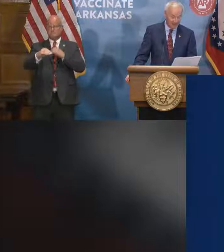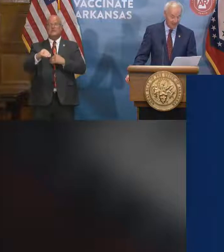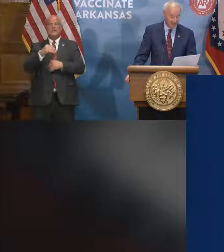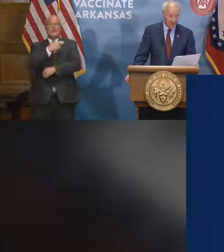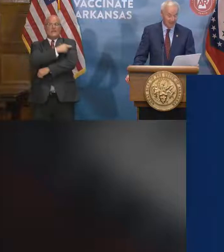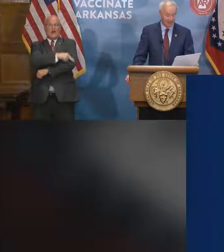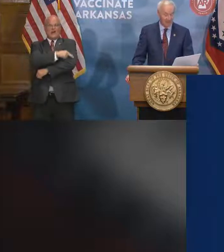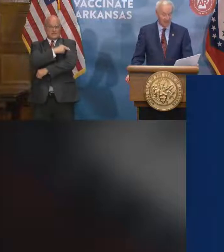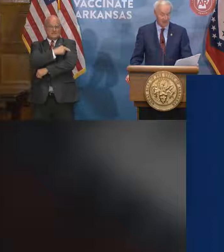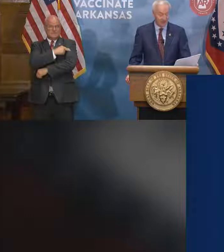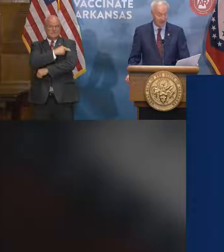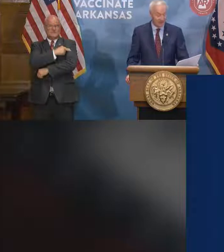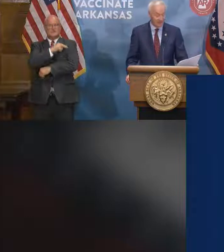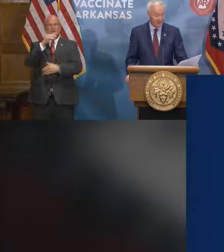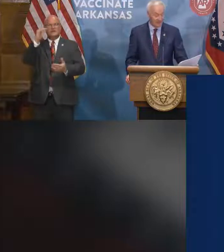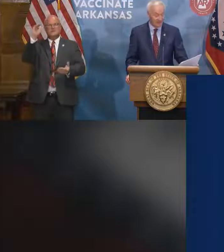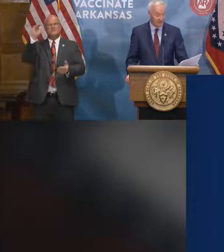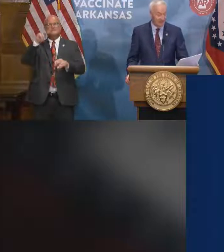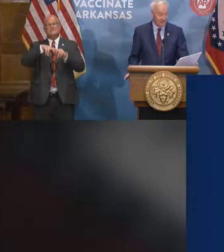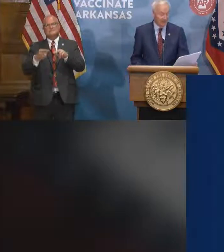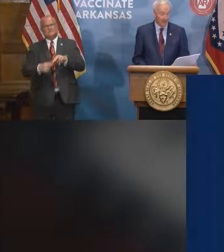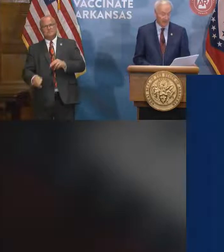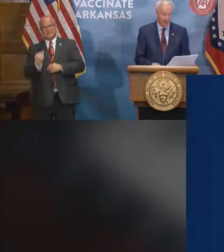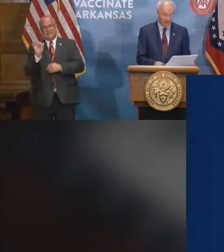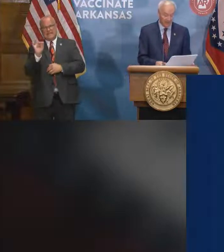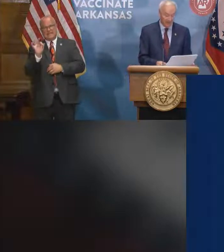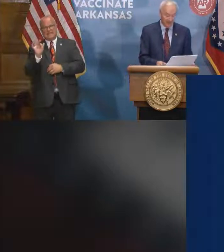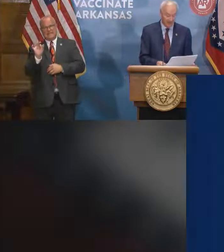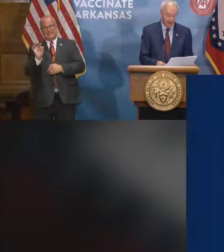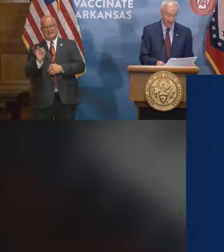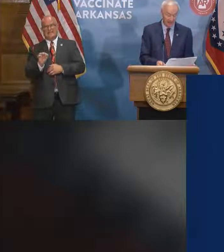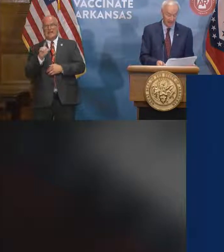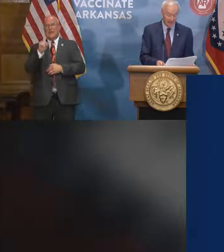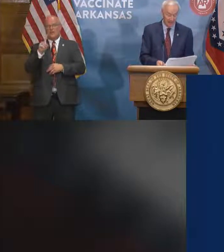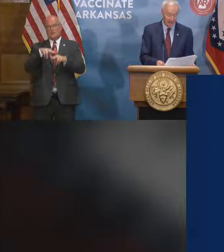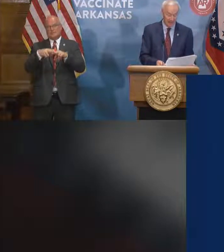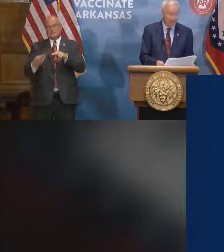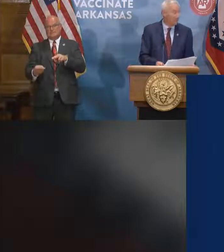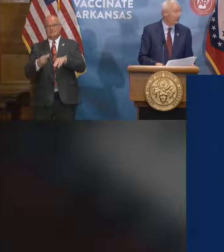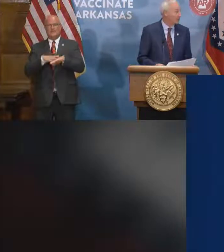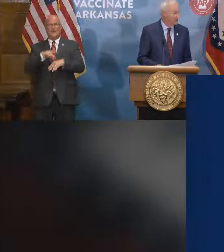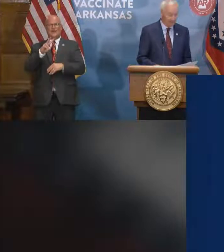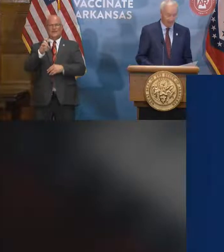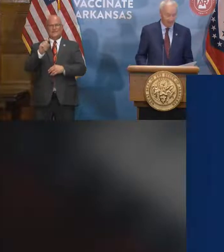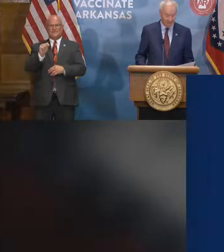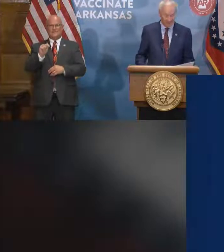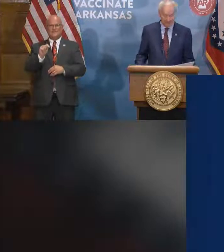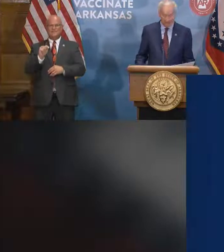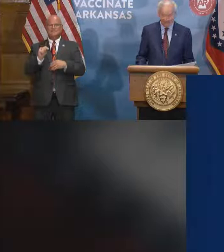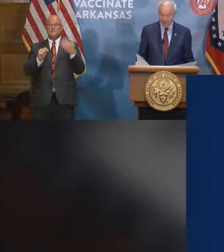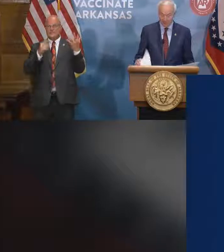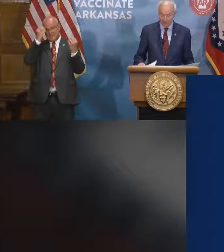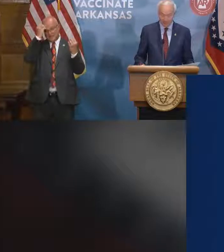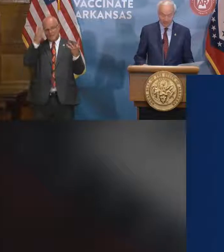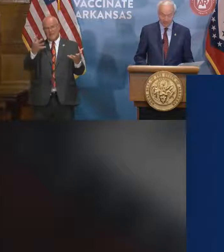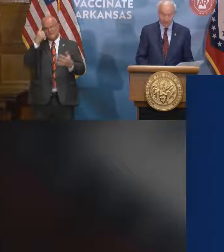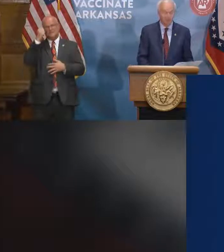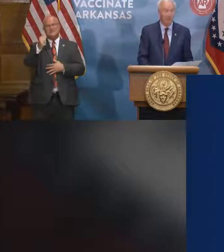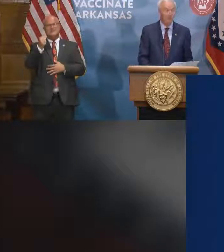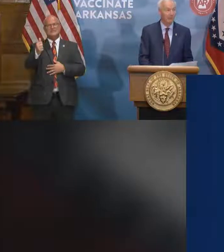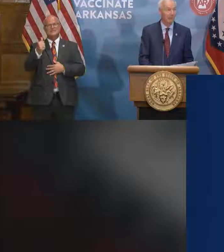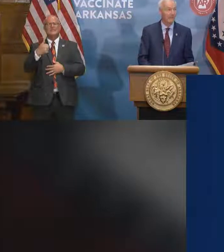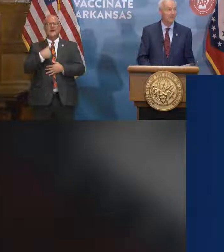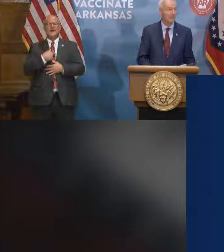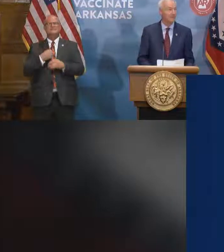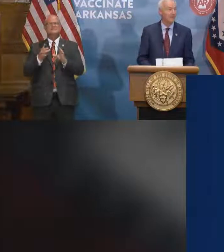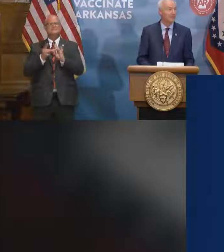And the hospitalizations are down 19 and one less on ventilator. You can see that information for yourself. I'm